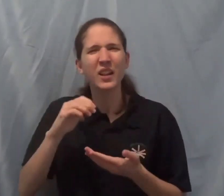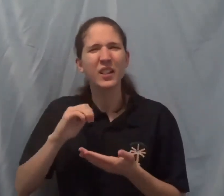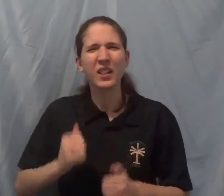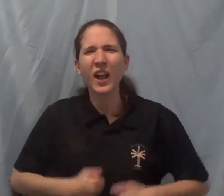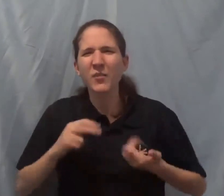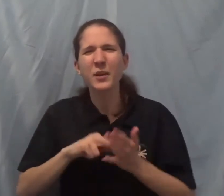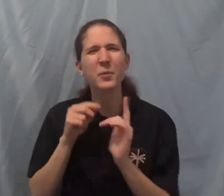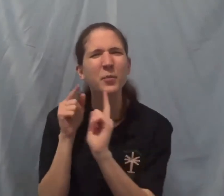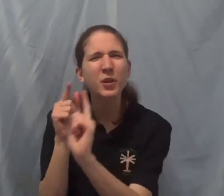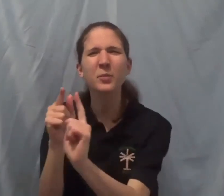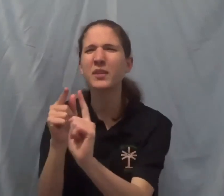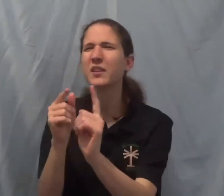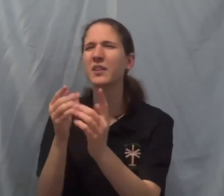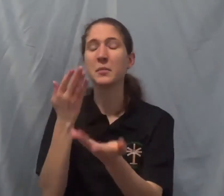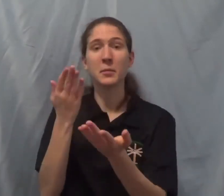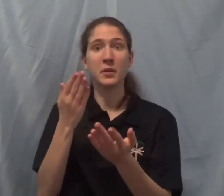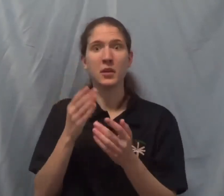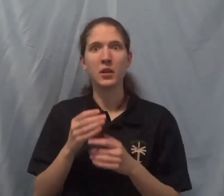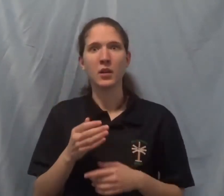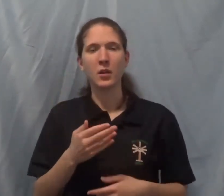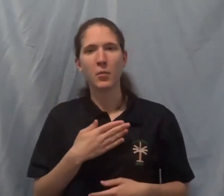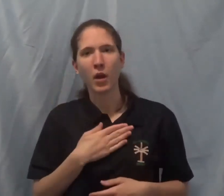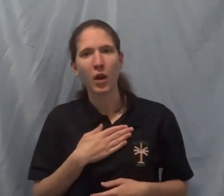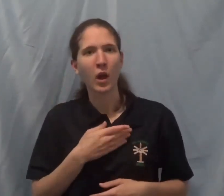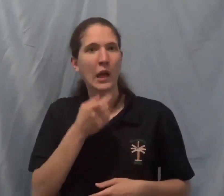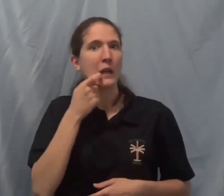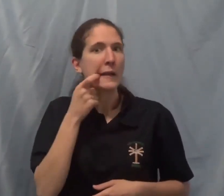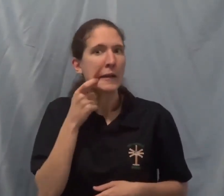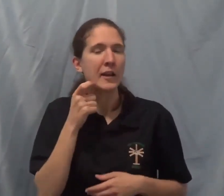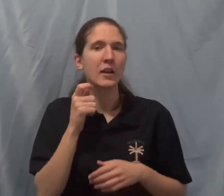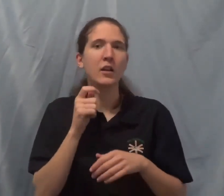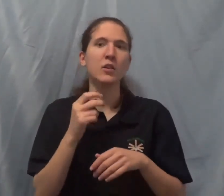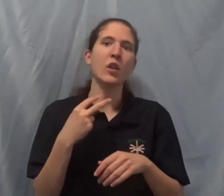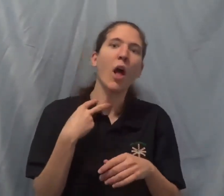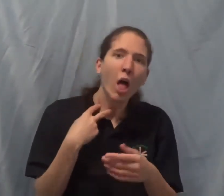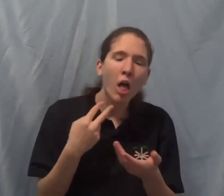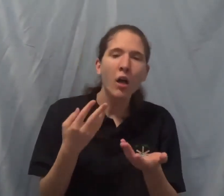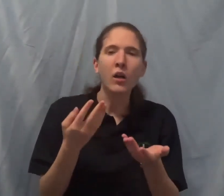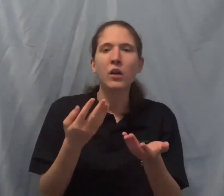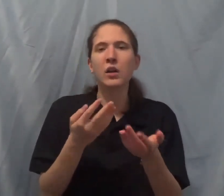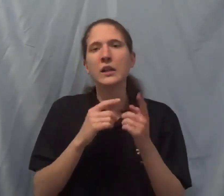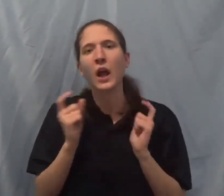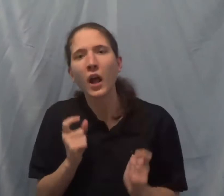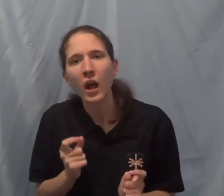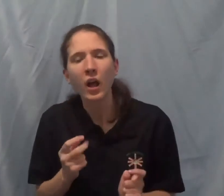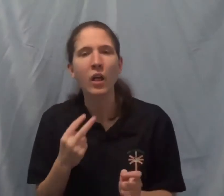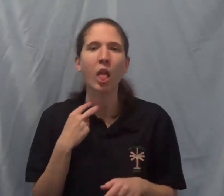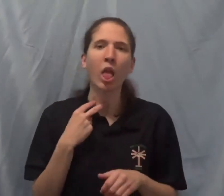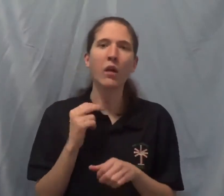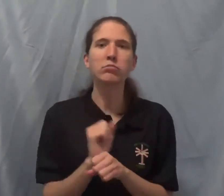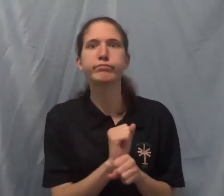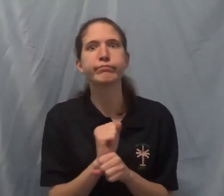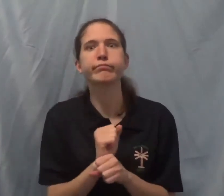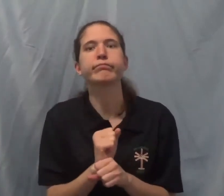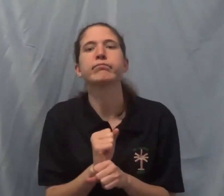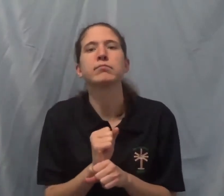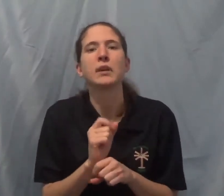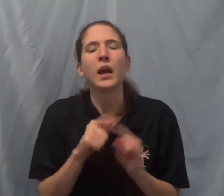sinfulness, there seems a pandemic of slavery. The whole society is enslaved to hedonism or to a false